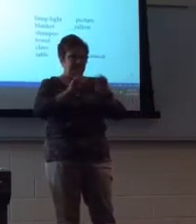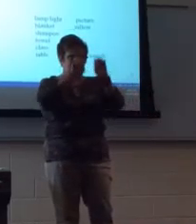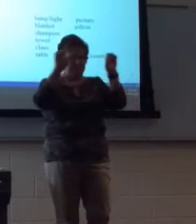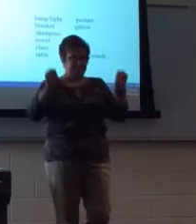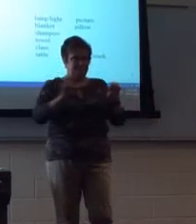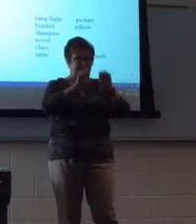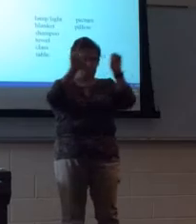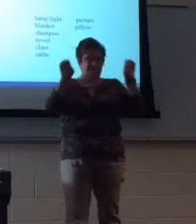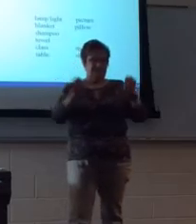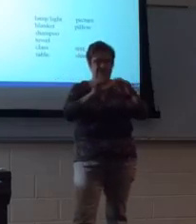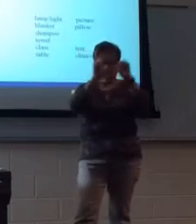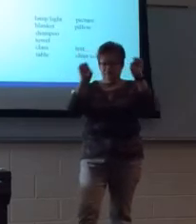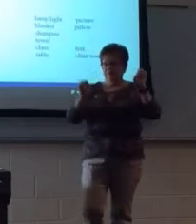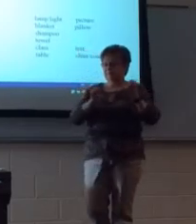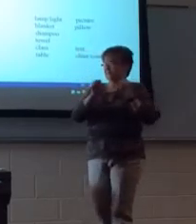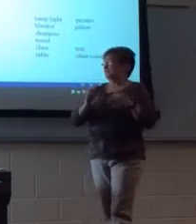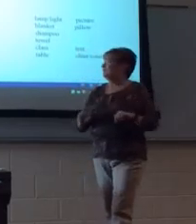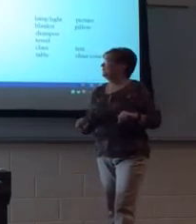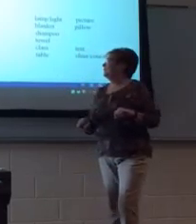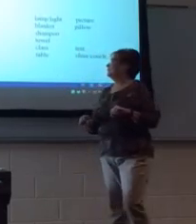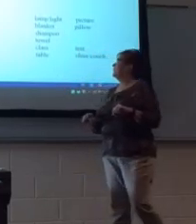Easter. Easter.